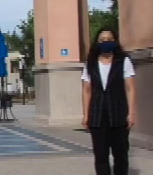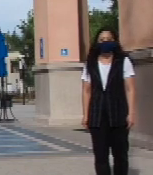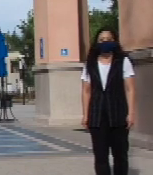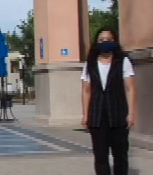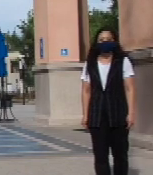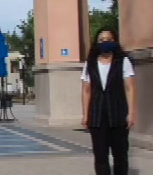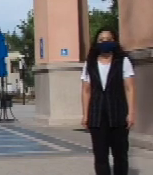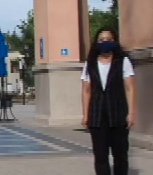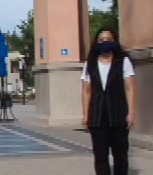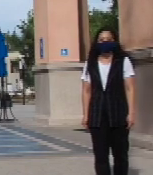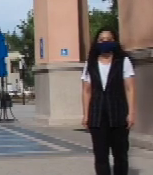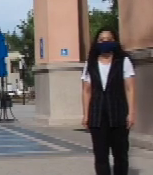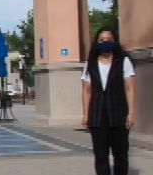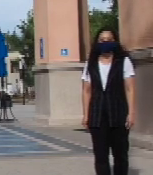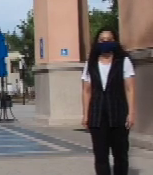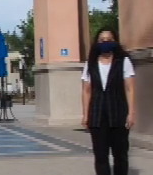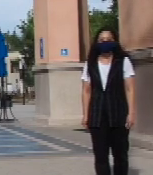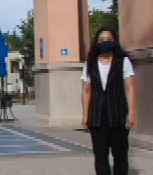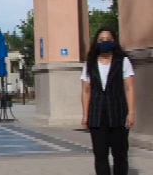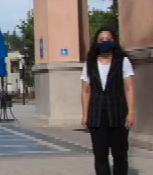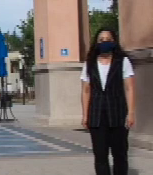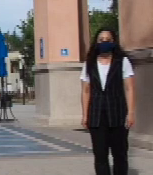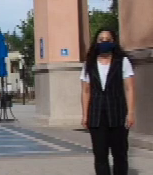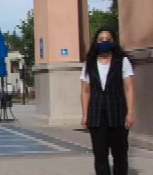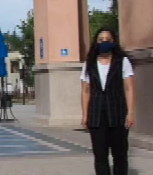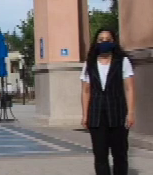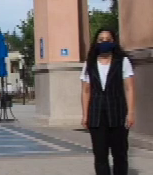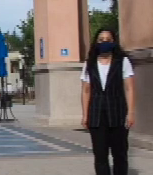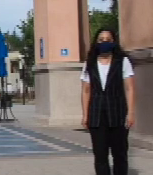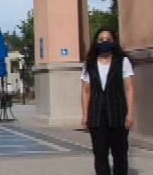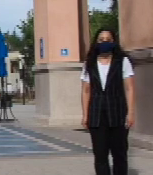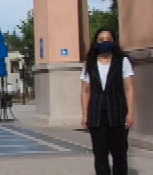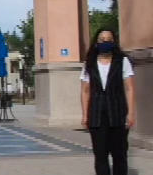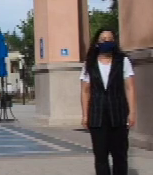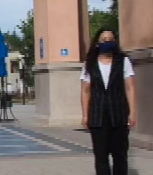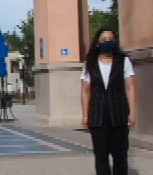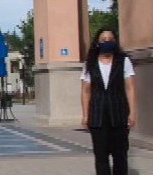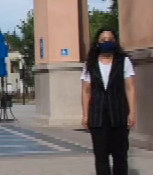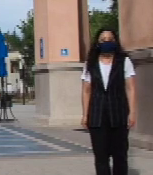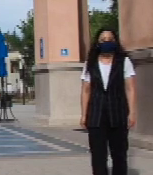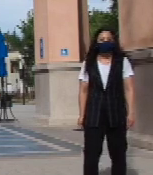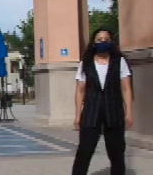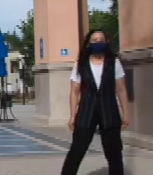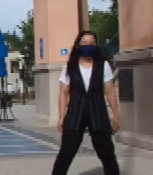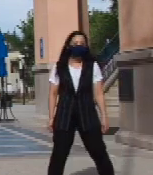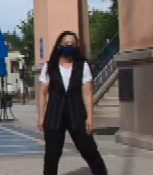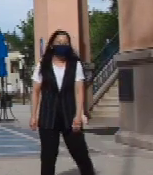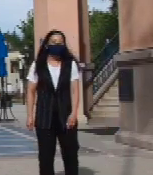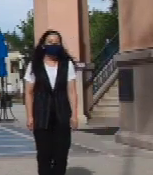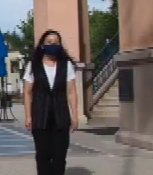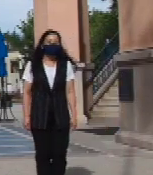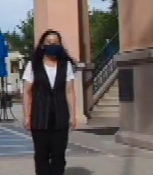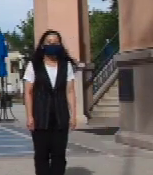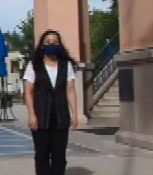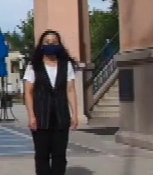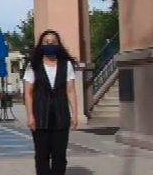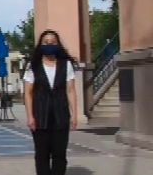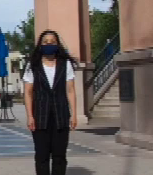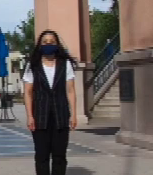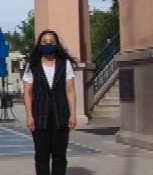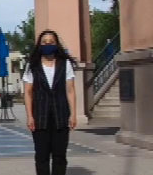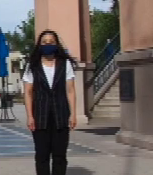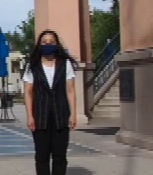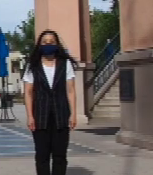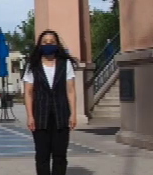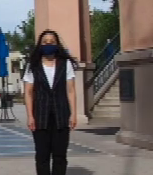gone and no longer pestering you, you'll the flag will still fly each year, hopefully. And I just wanted to